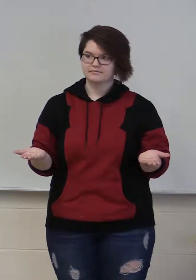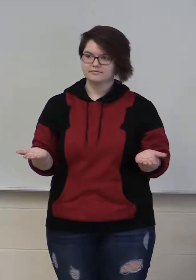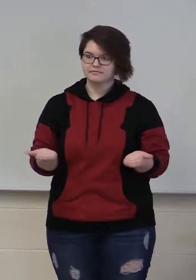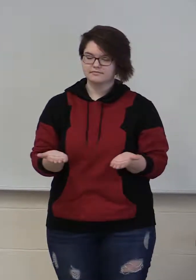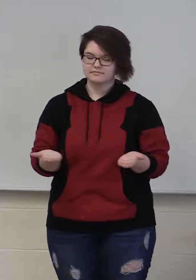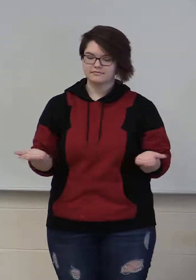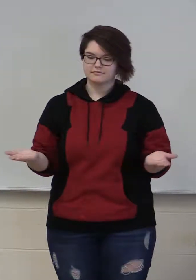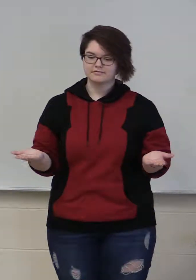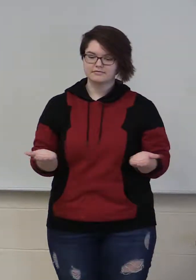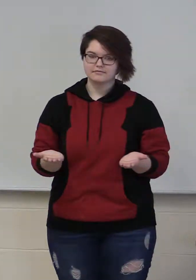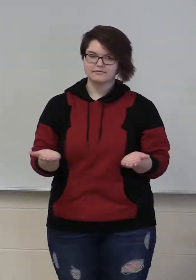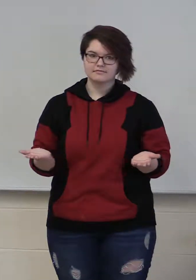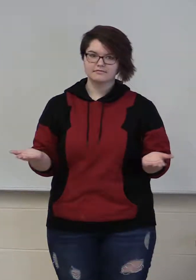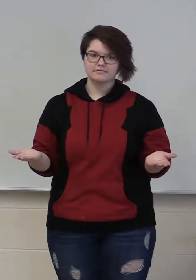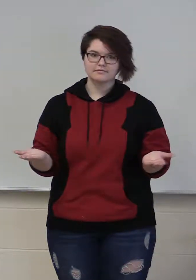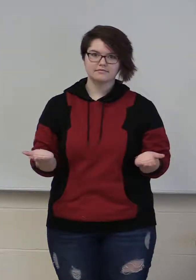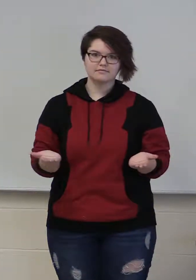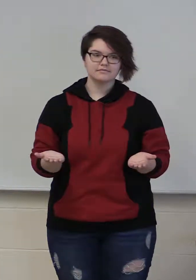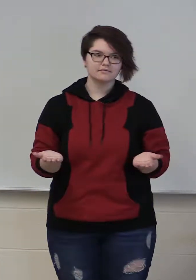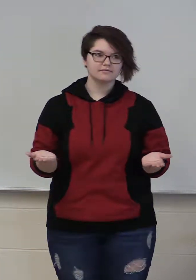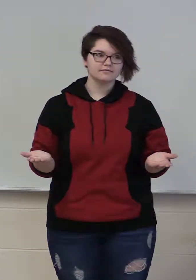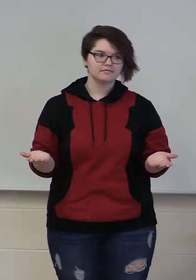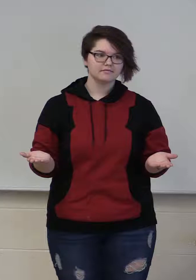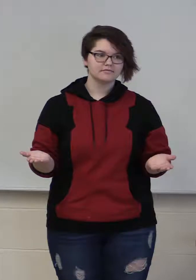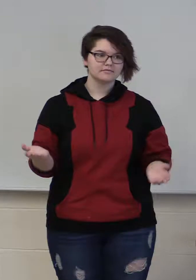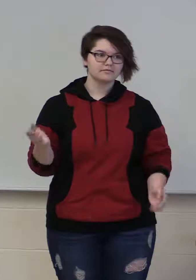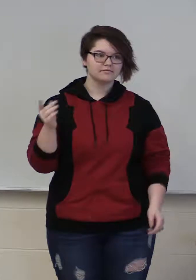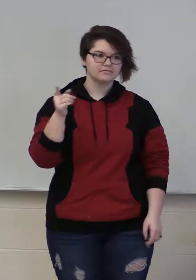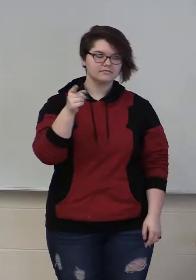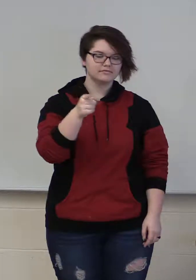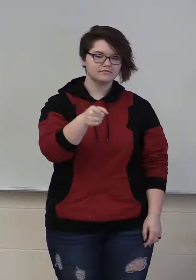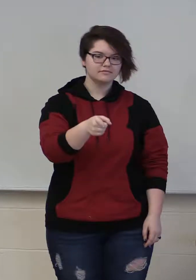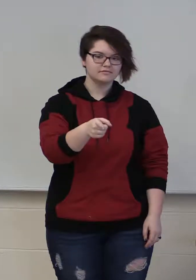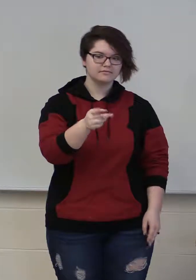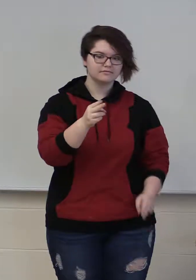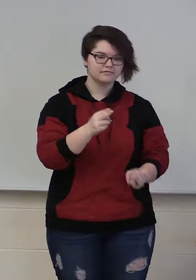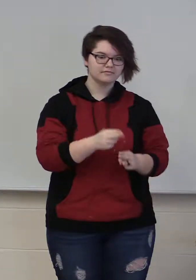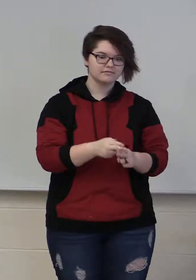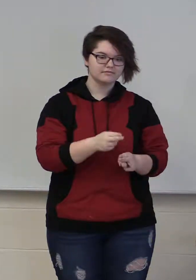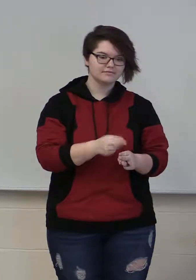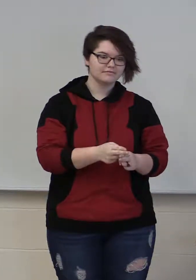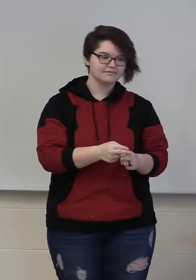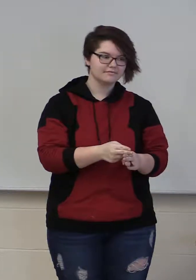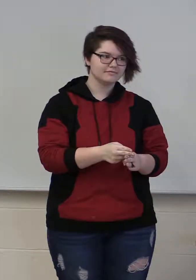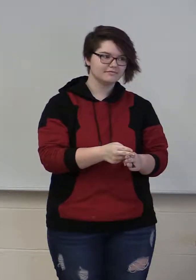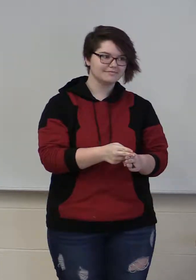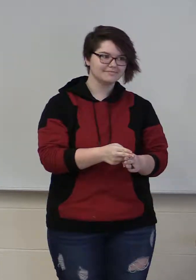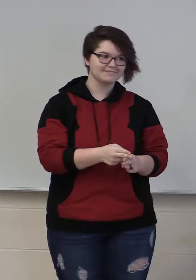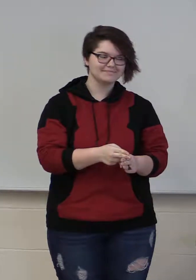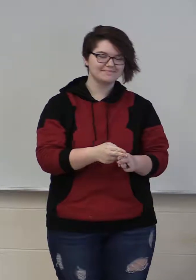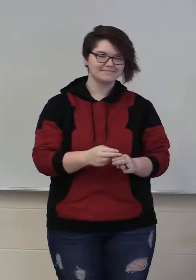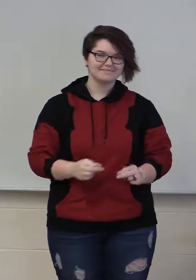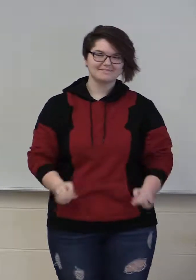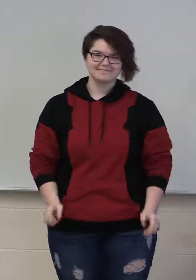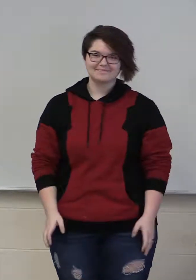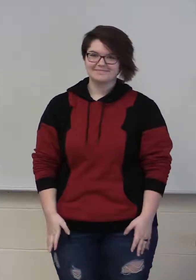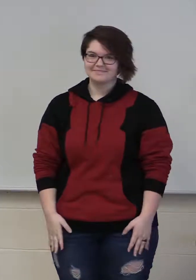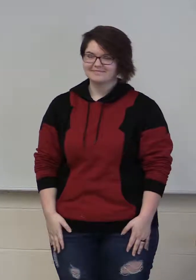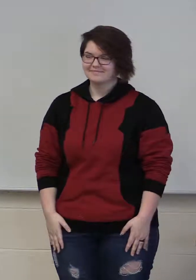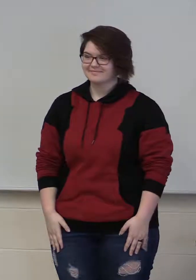back and forth a little bit for what, and then do the same sign as name as we just did. We'll point and then names. Now